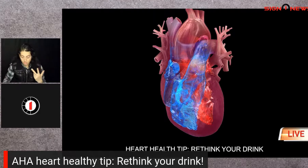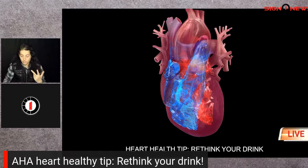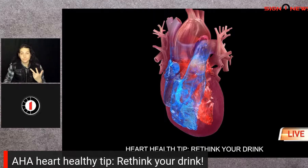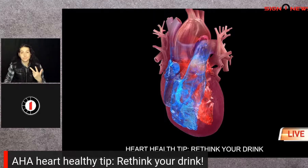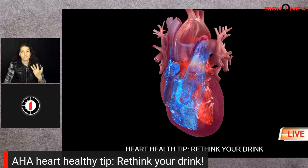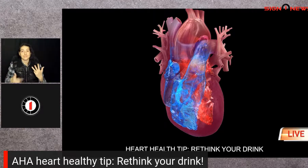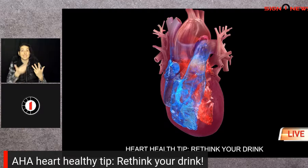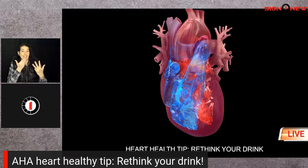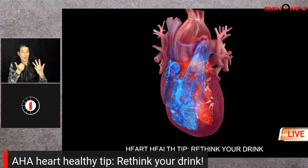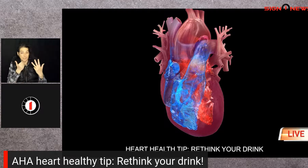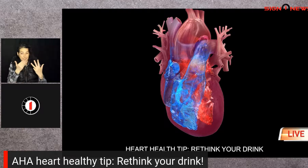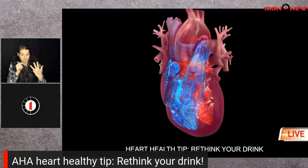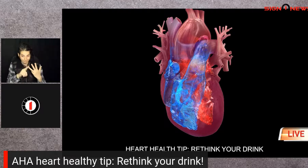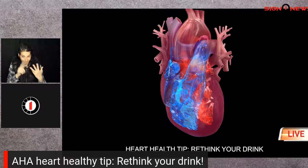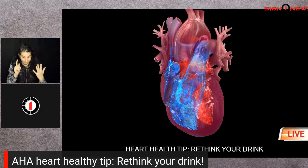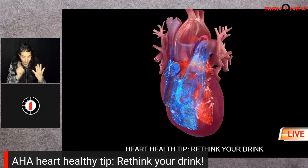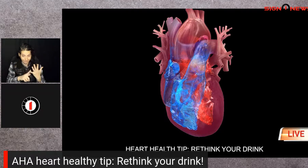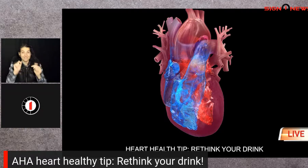high cholesterol,